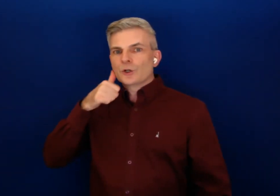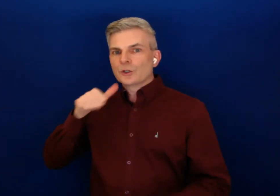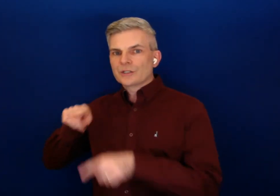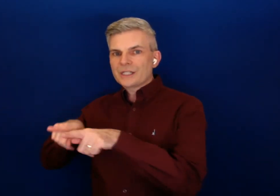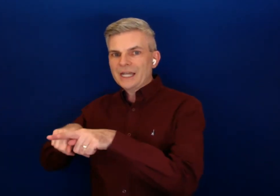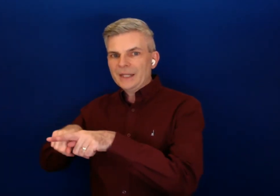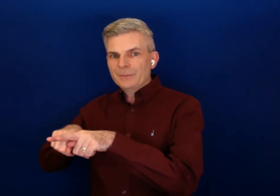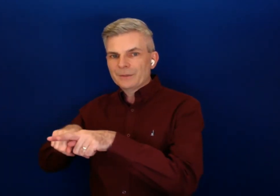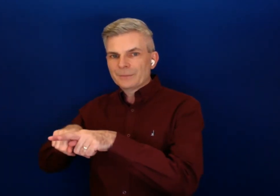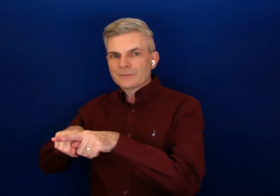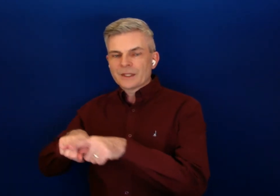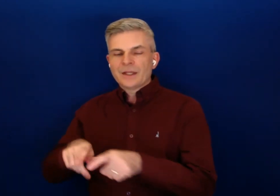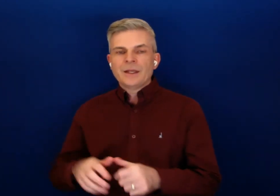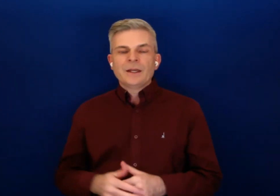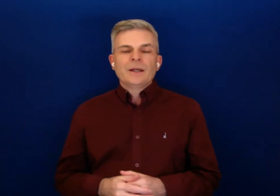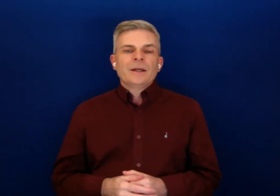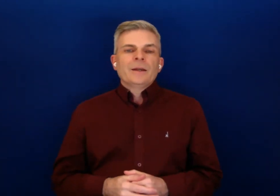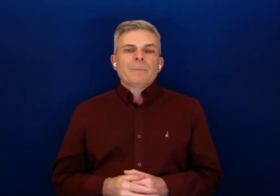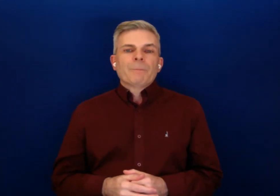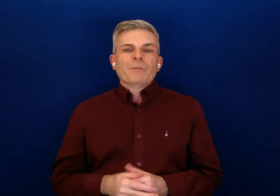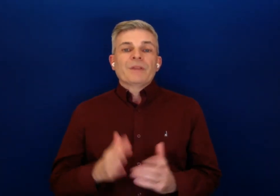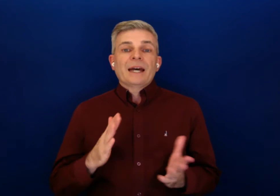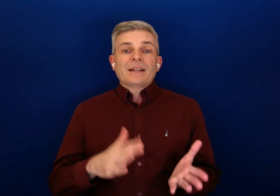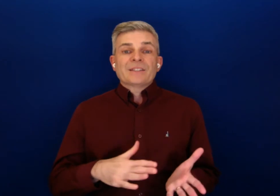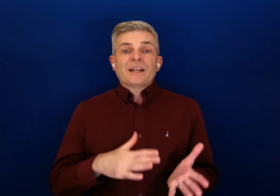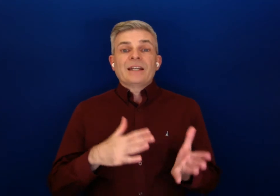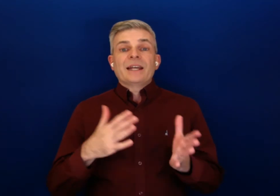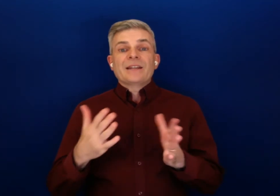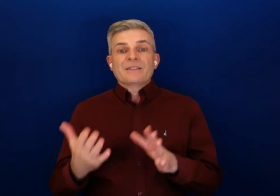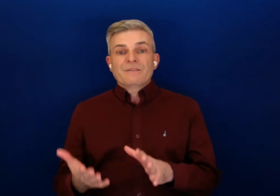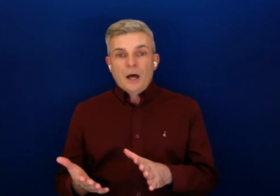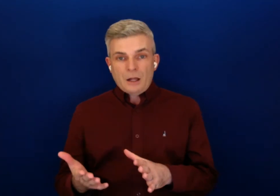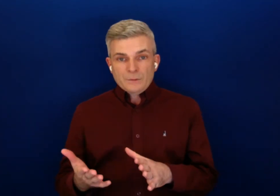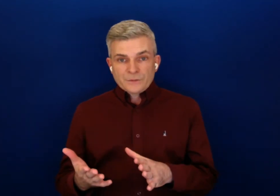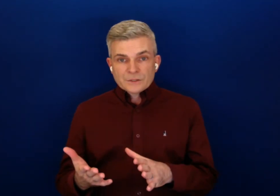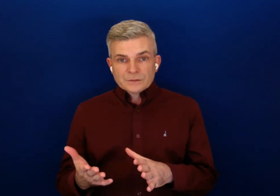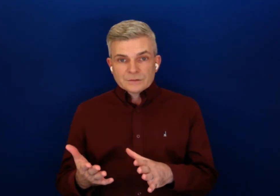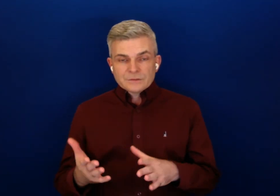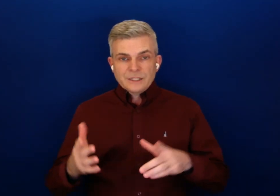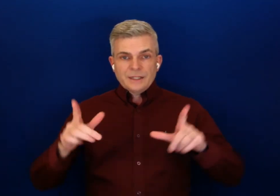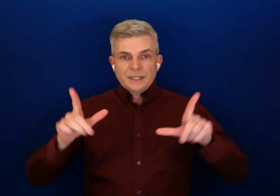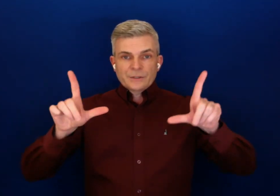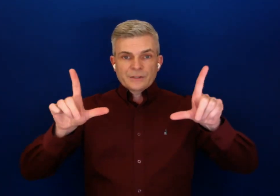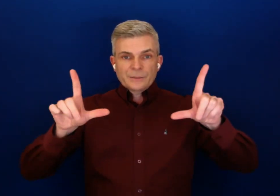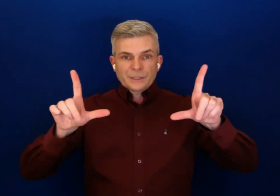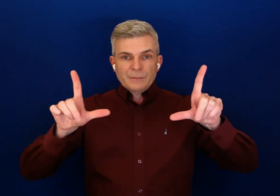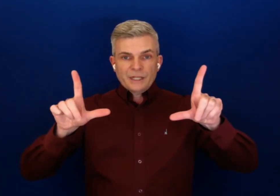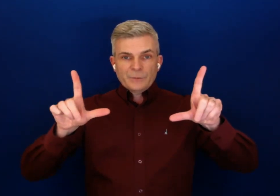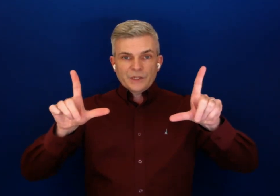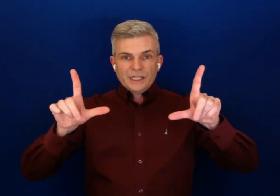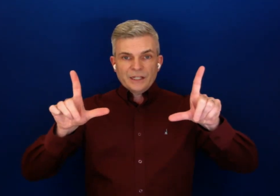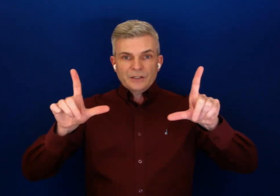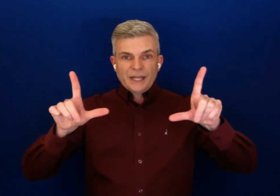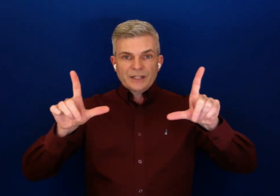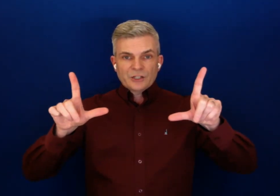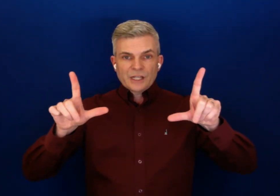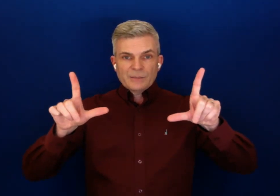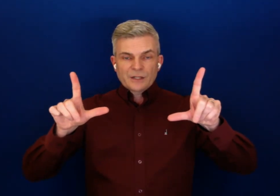girl same. But that sign has evolved, and now it's simply made with the L hand shapes on